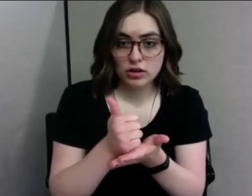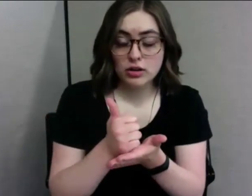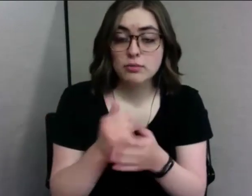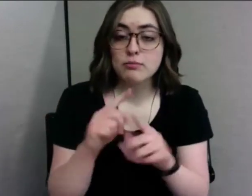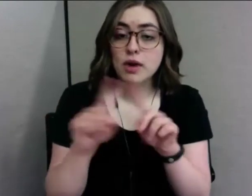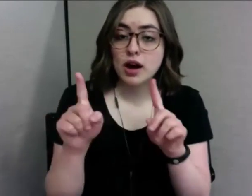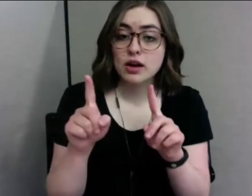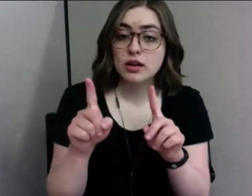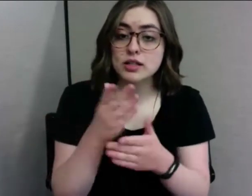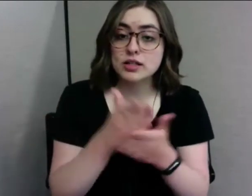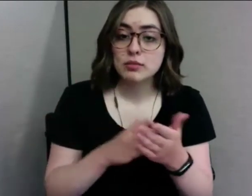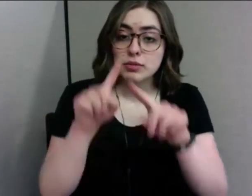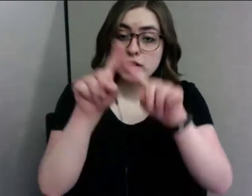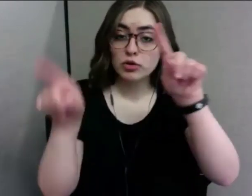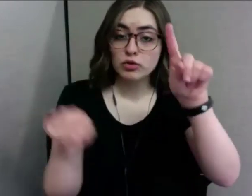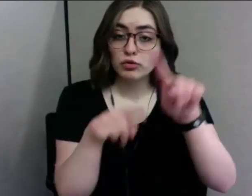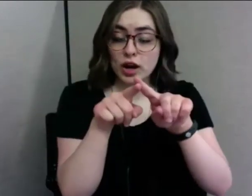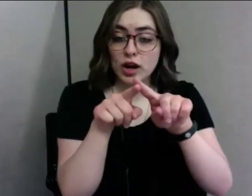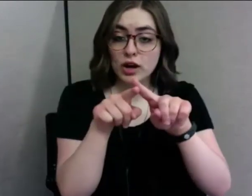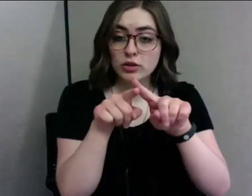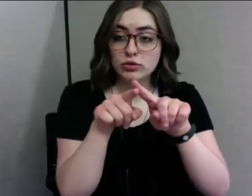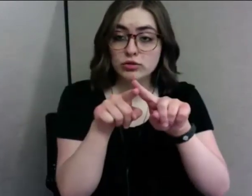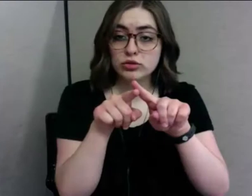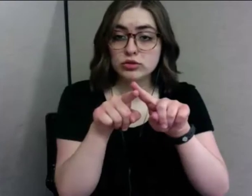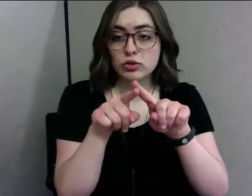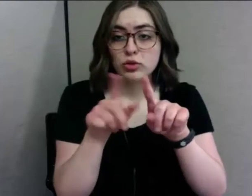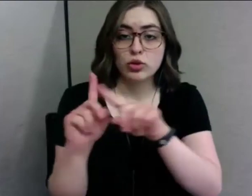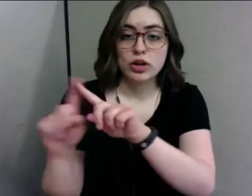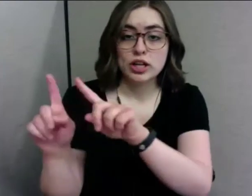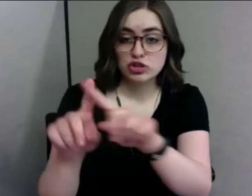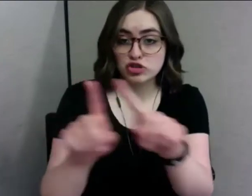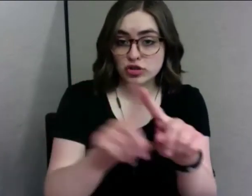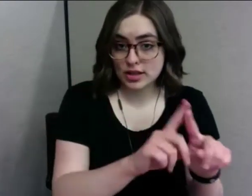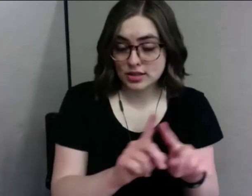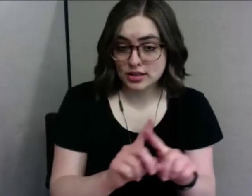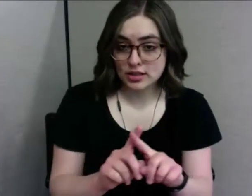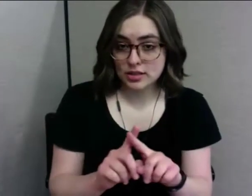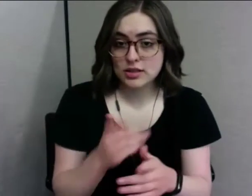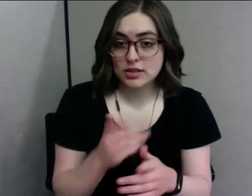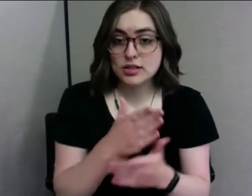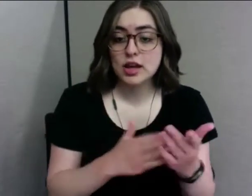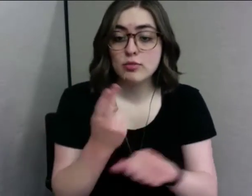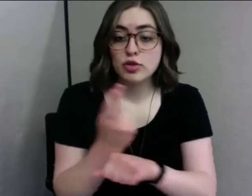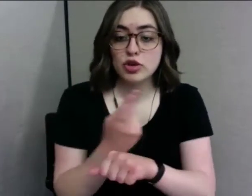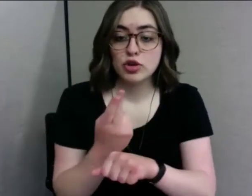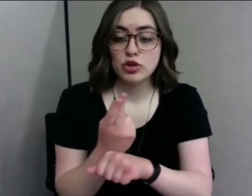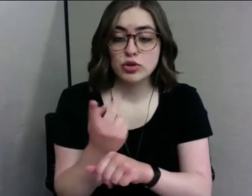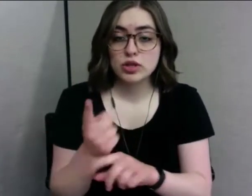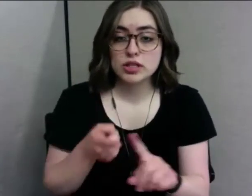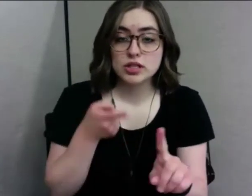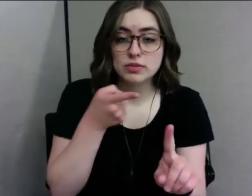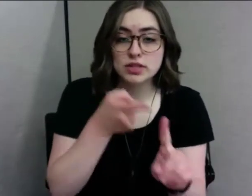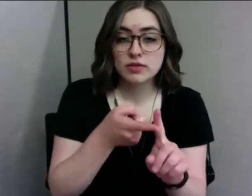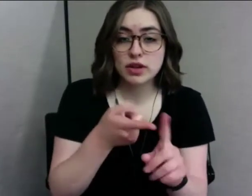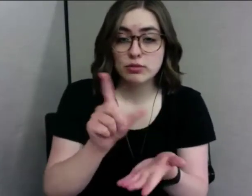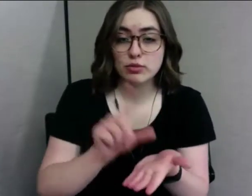Some cards use primitive printing techniques, while many of today's cards contain